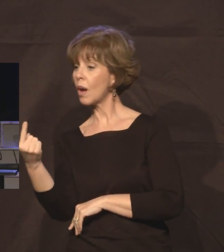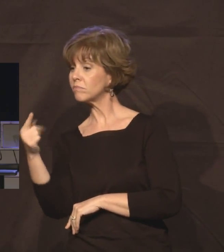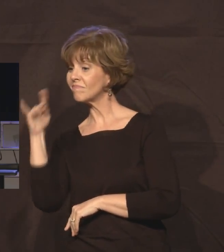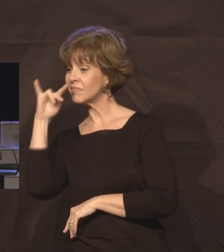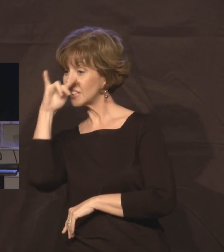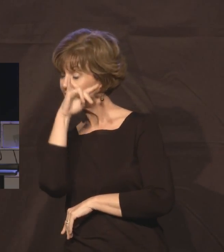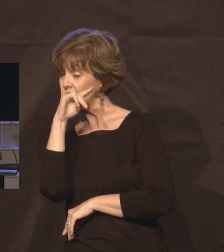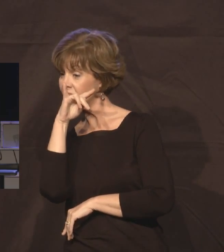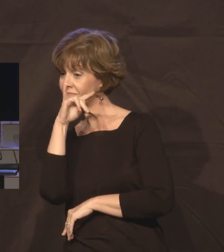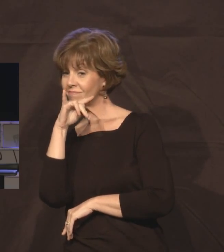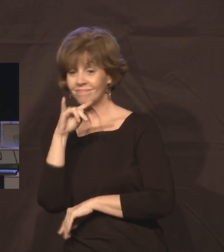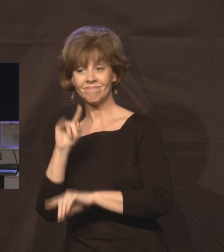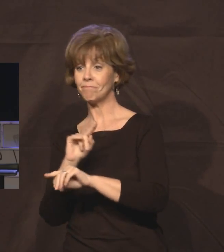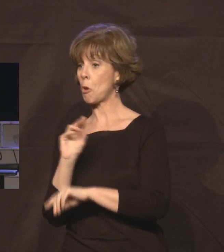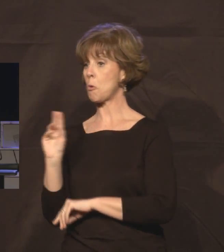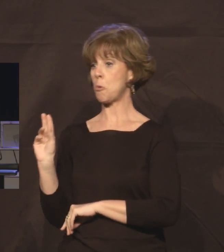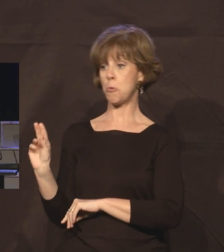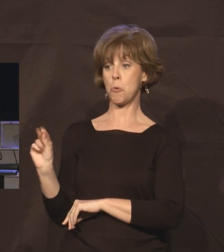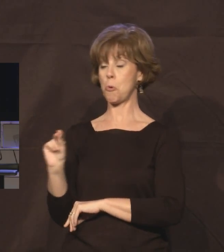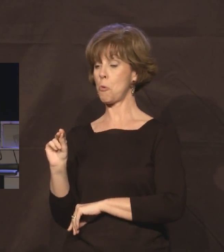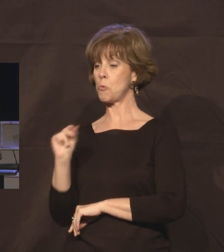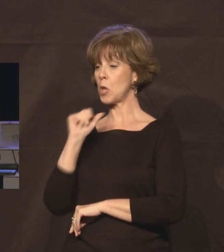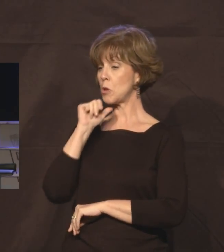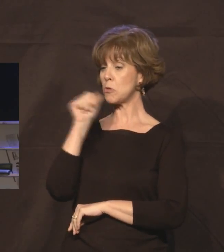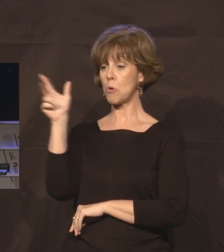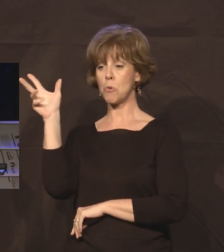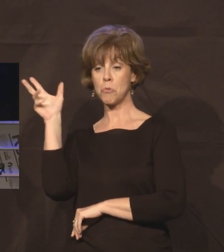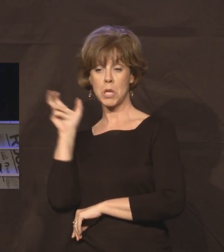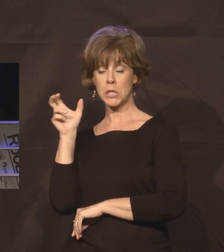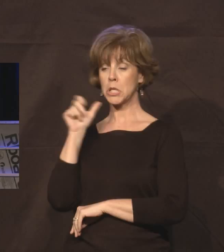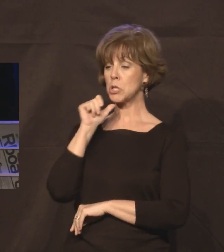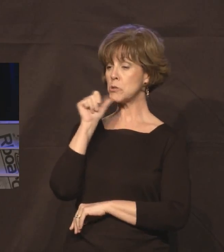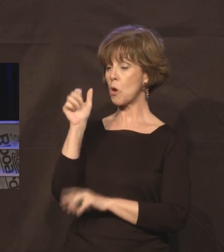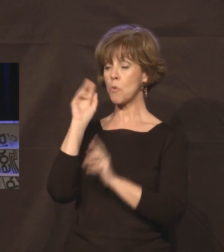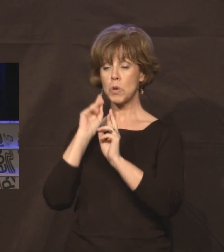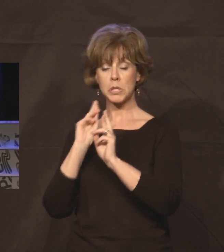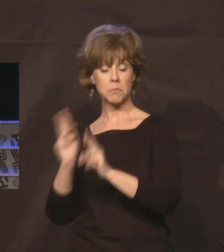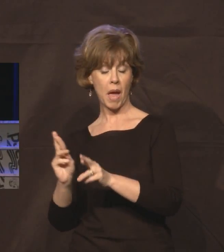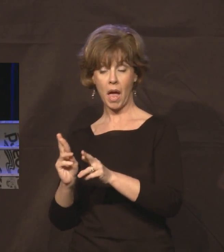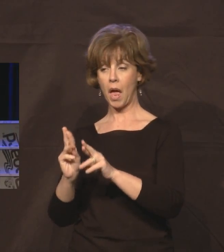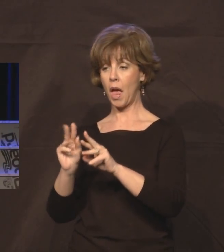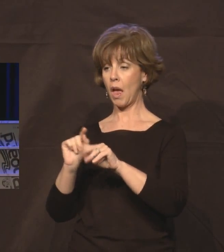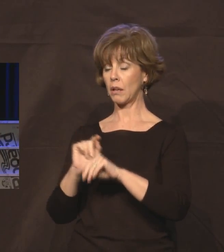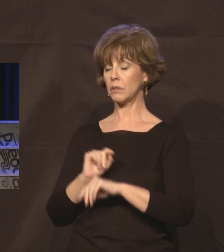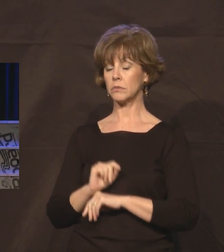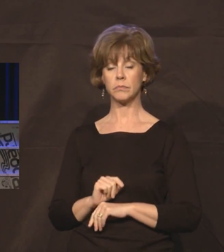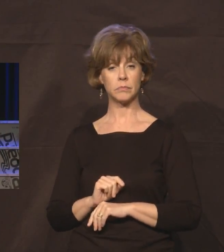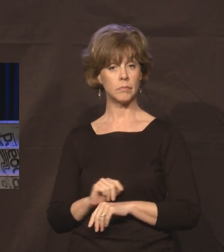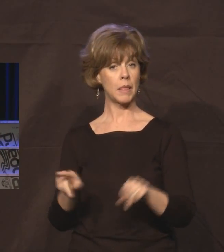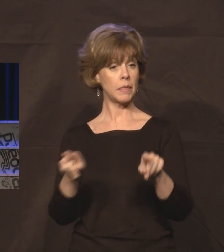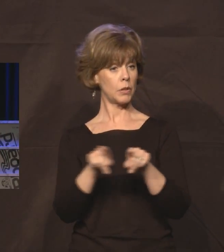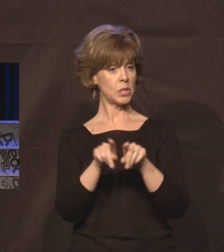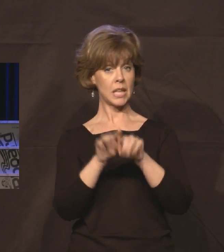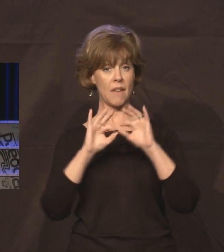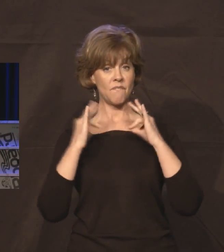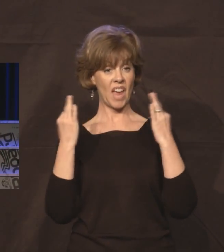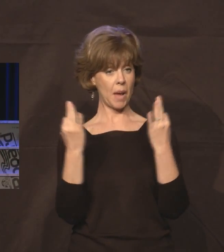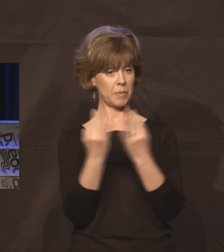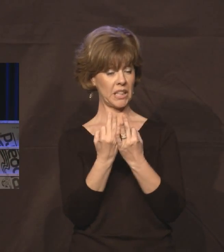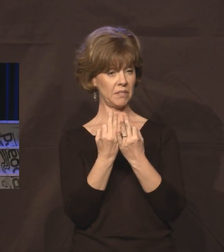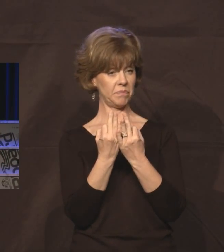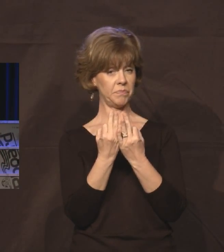one of those? Right, yeah. They don't listen. And they don't respond the same way. Yet, they're in the same family. See, I think if you drove